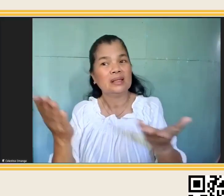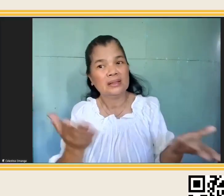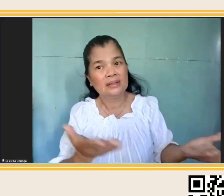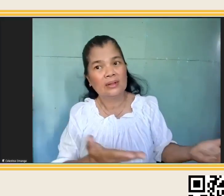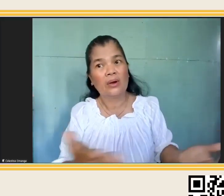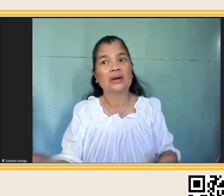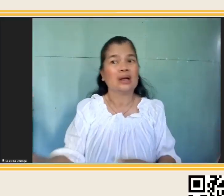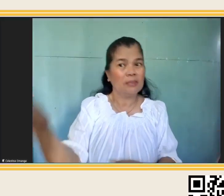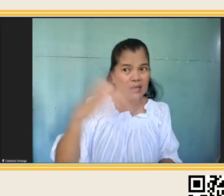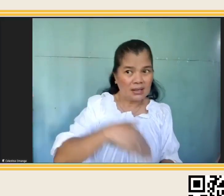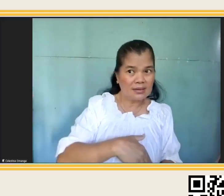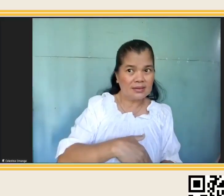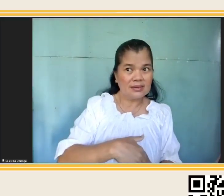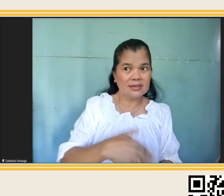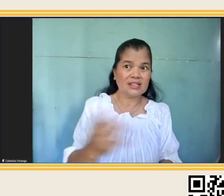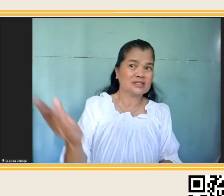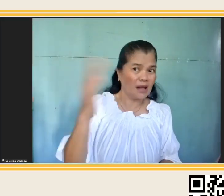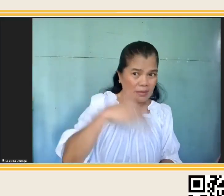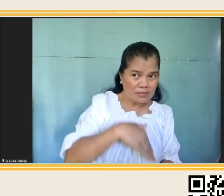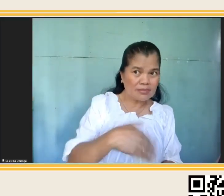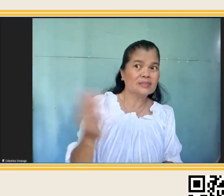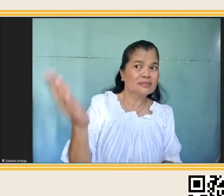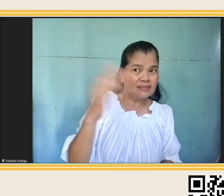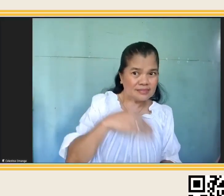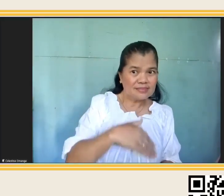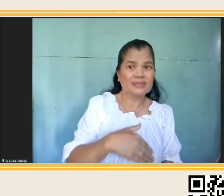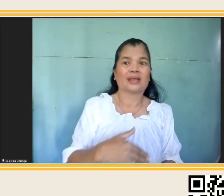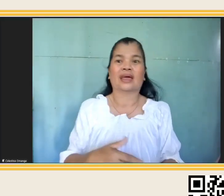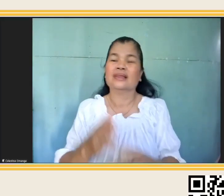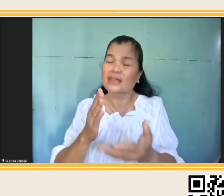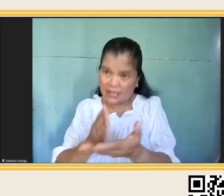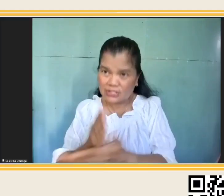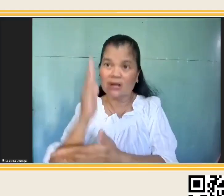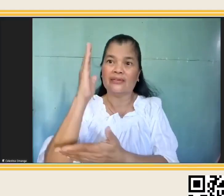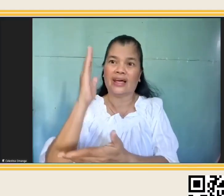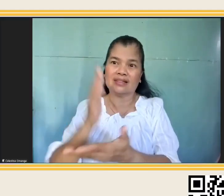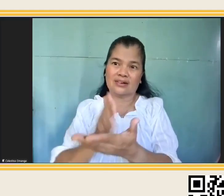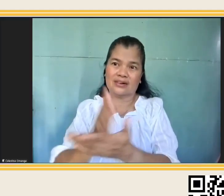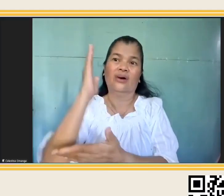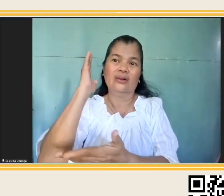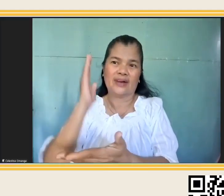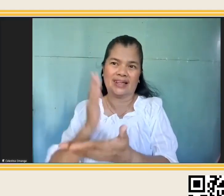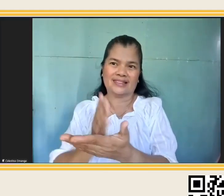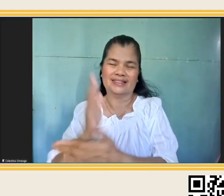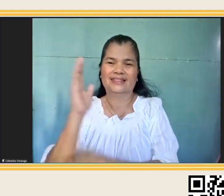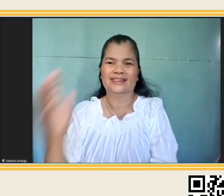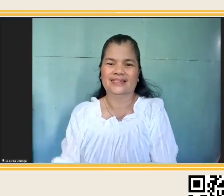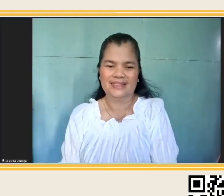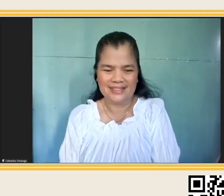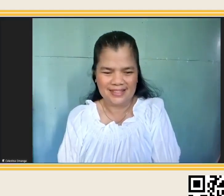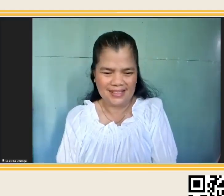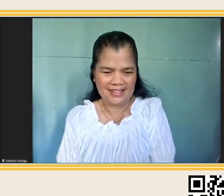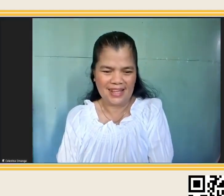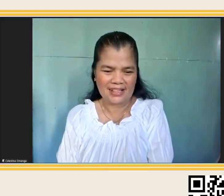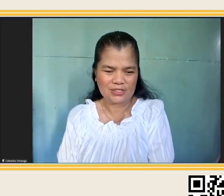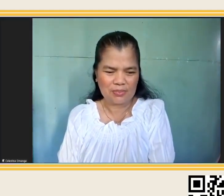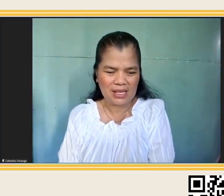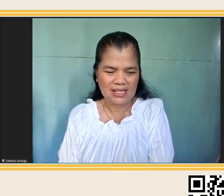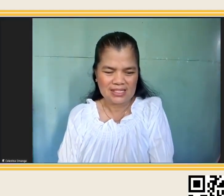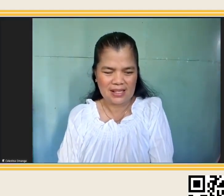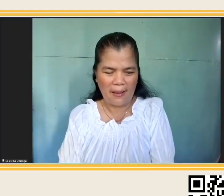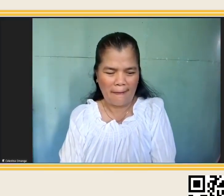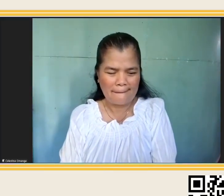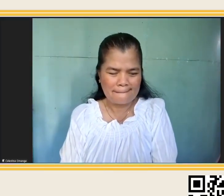come in or come in. Just come. Okay, it's all right or all right.